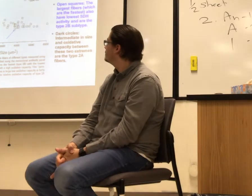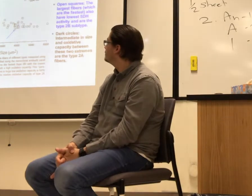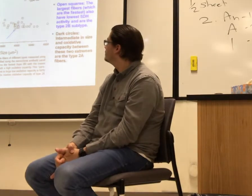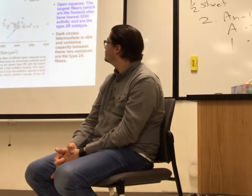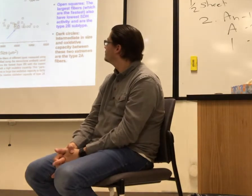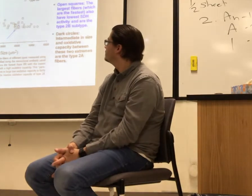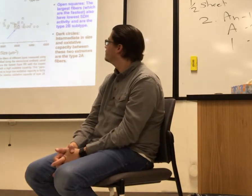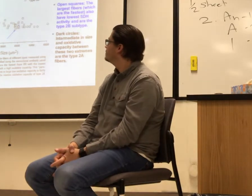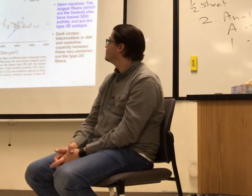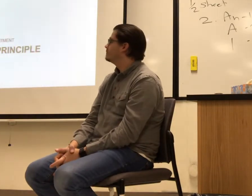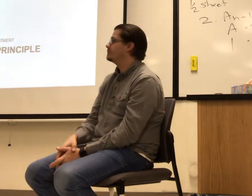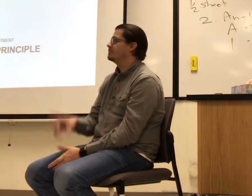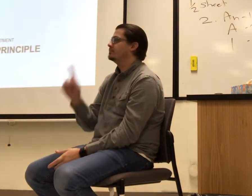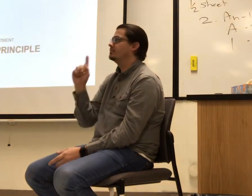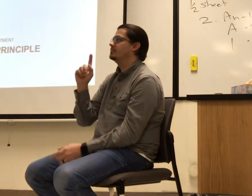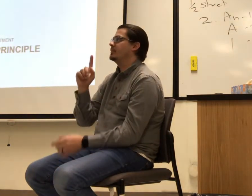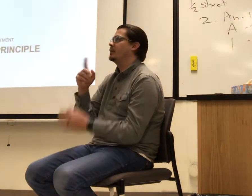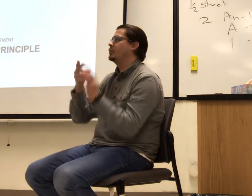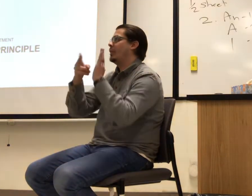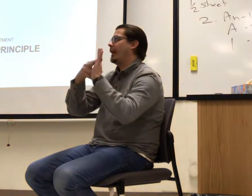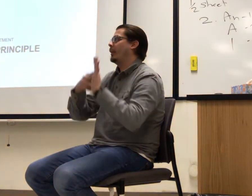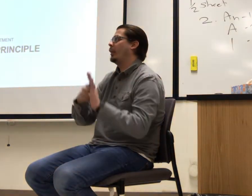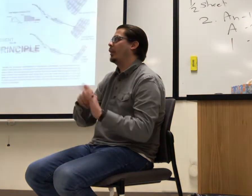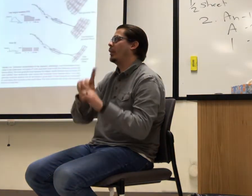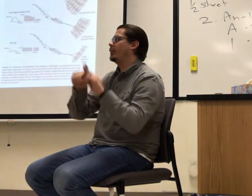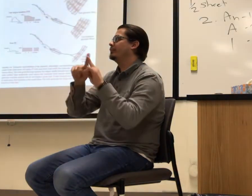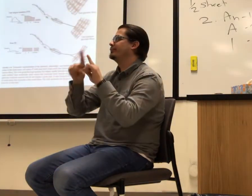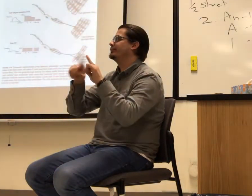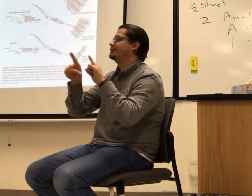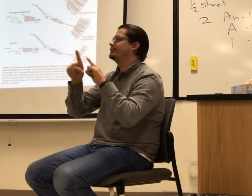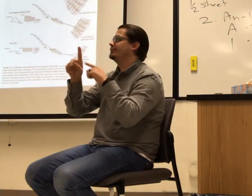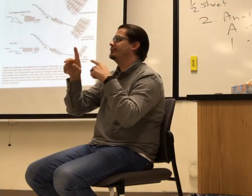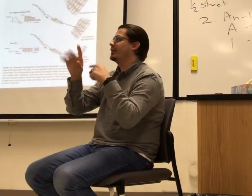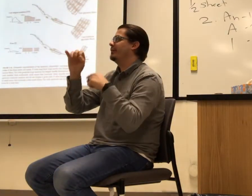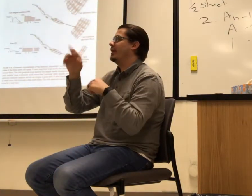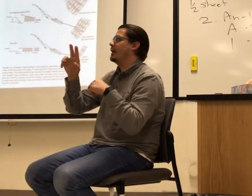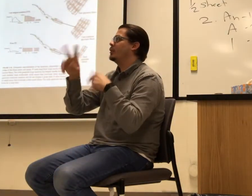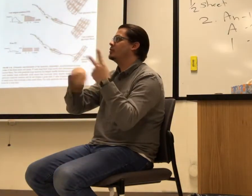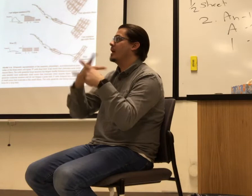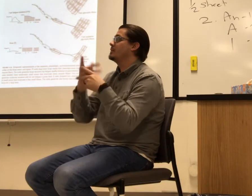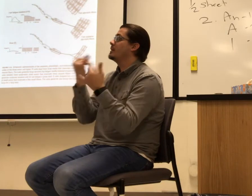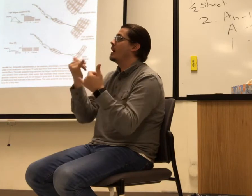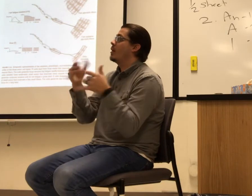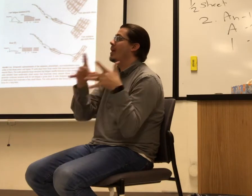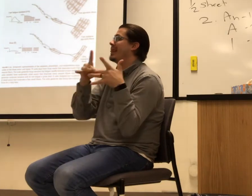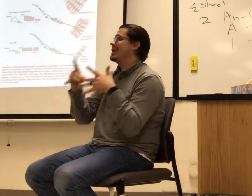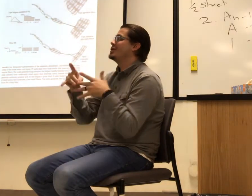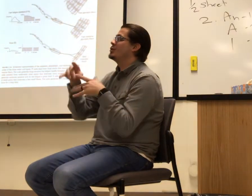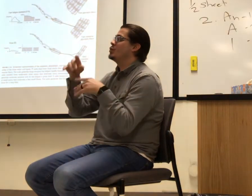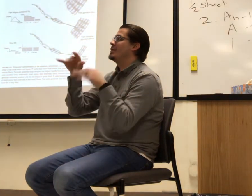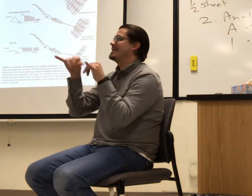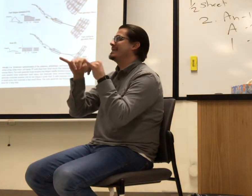About fiber types, this is how we classify them. And this leads to the size principle.